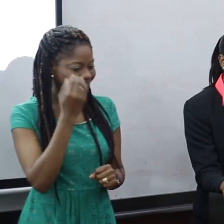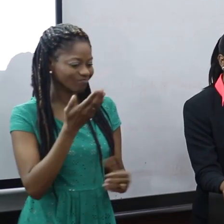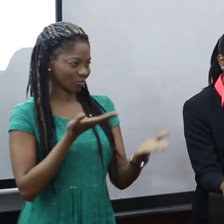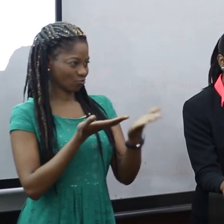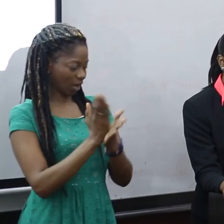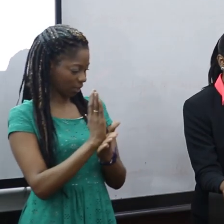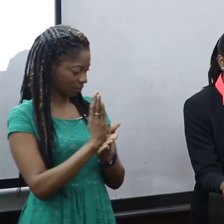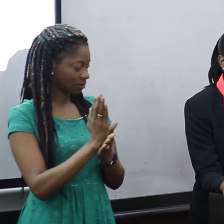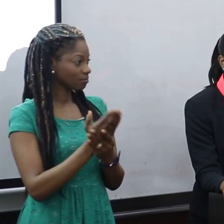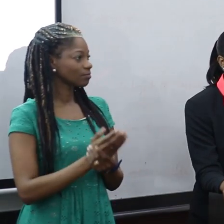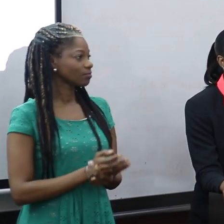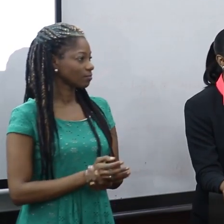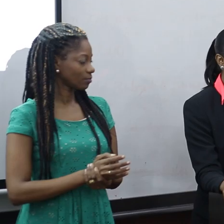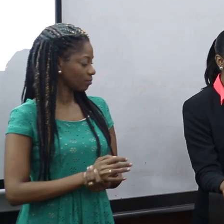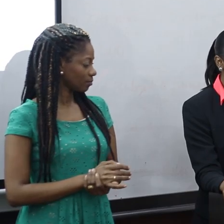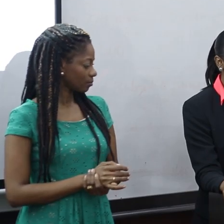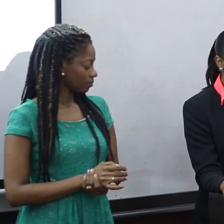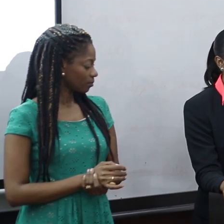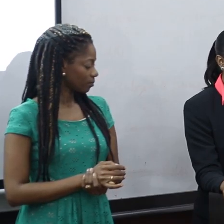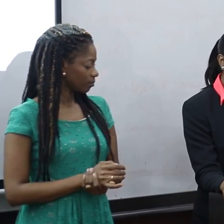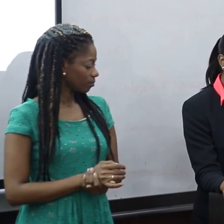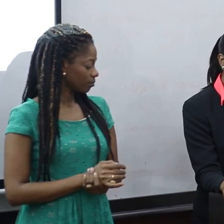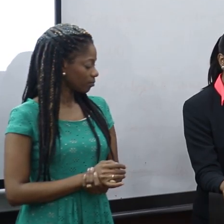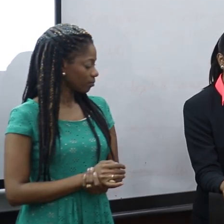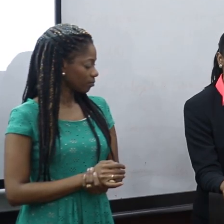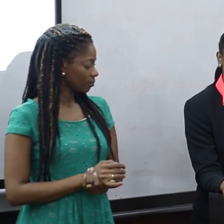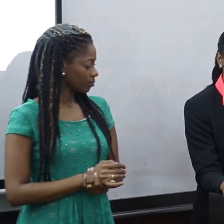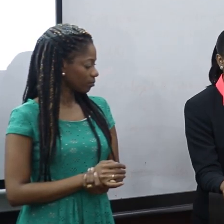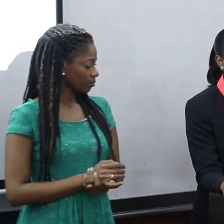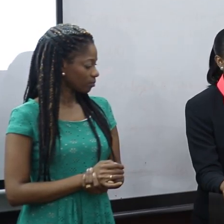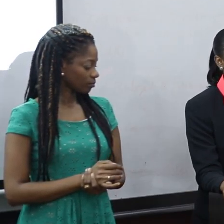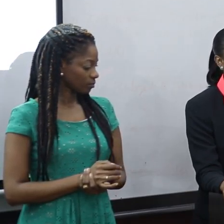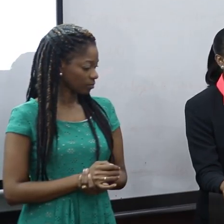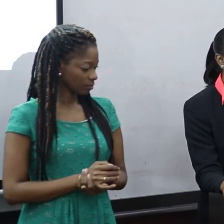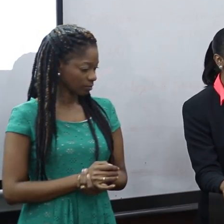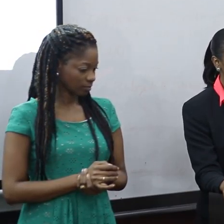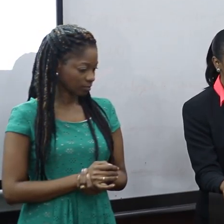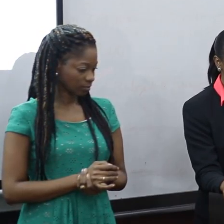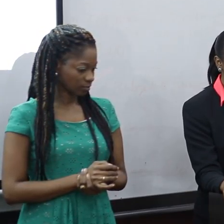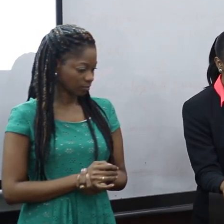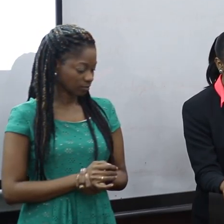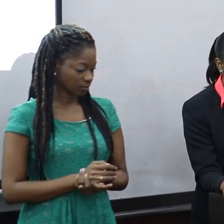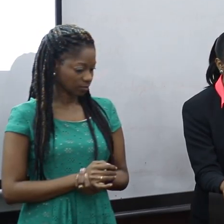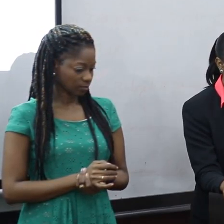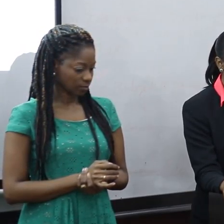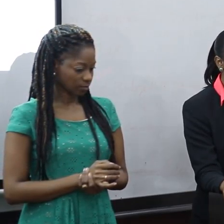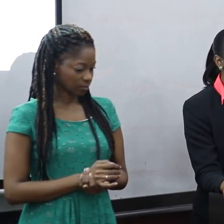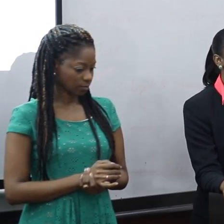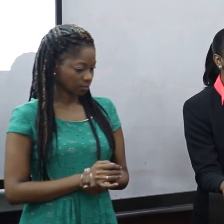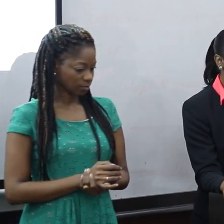rights. This is an underlying, though silent, principle under Article 9 of the CRPD, which speaks